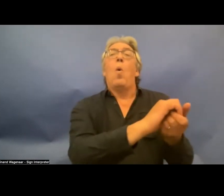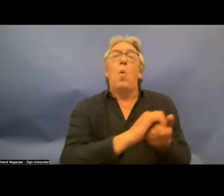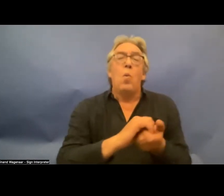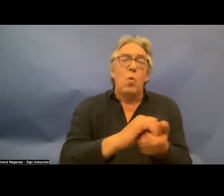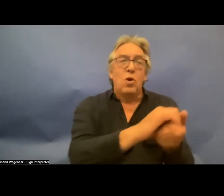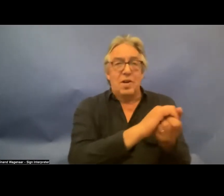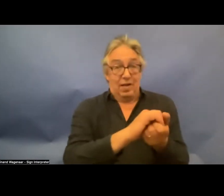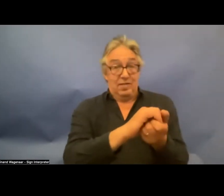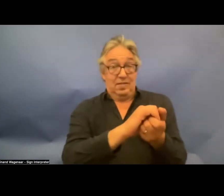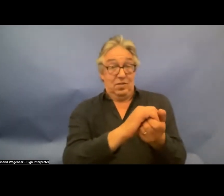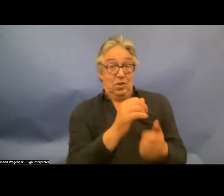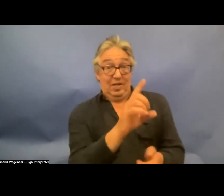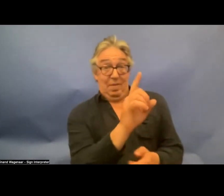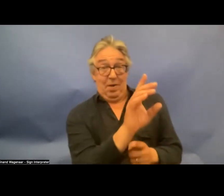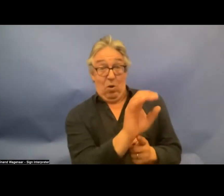that organizes